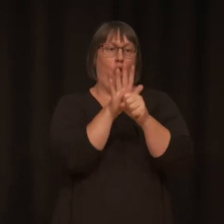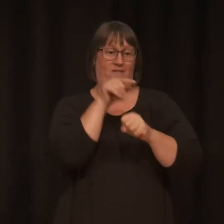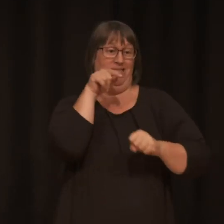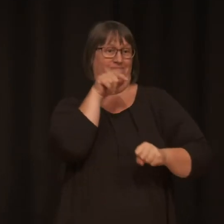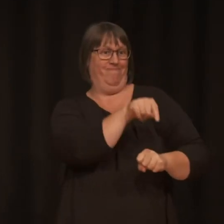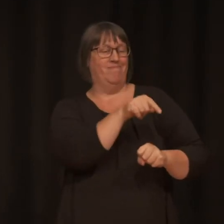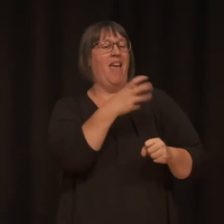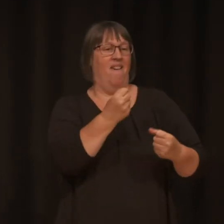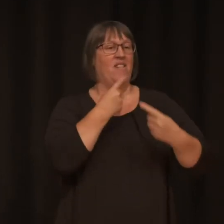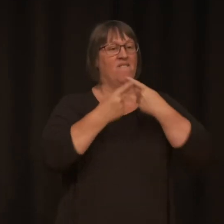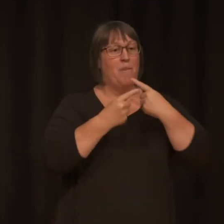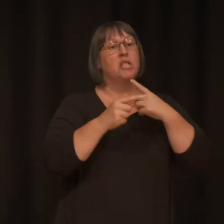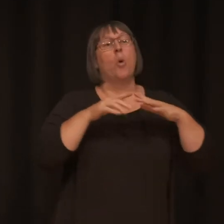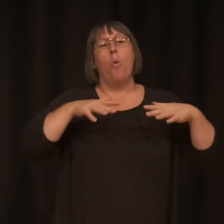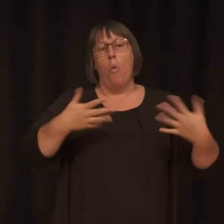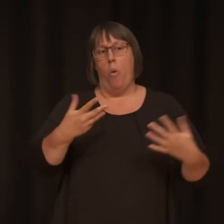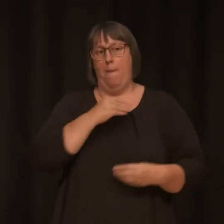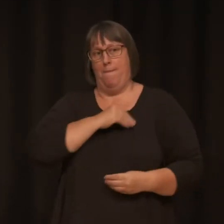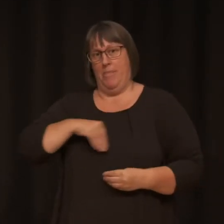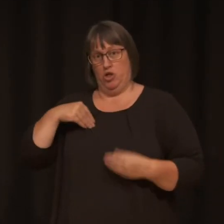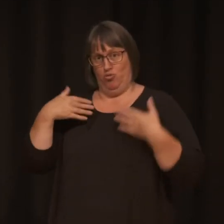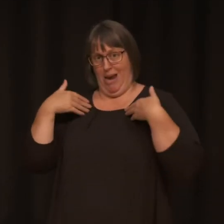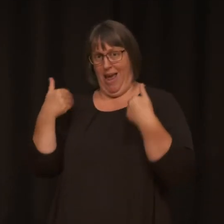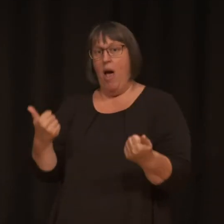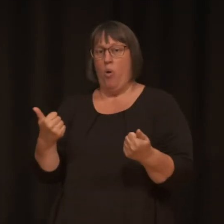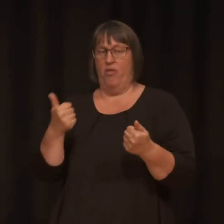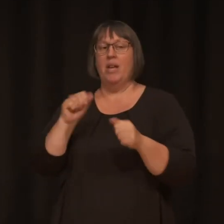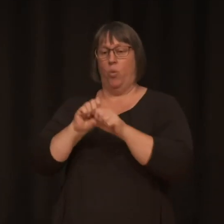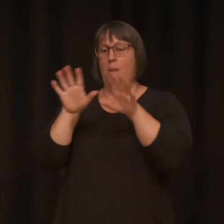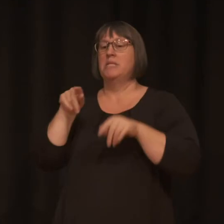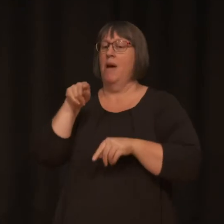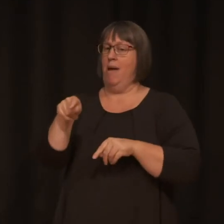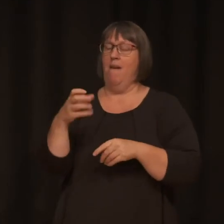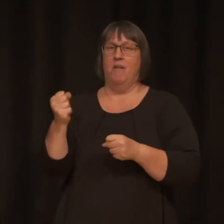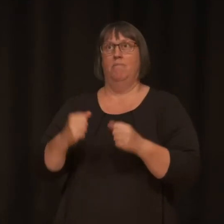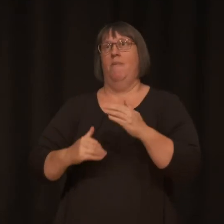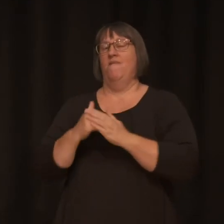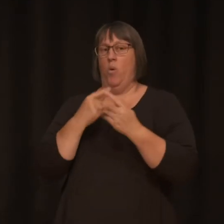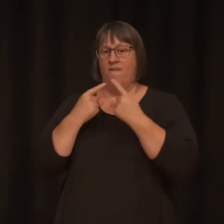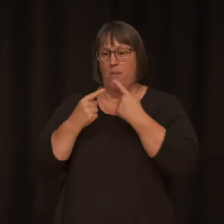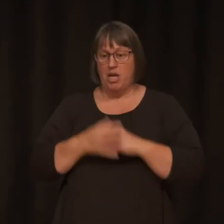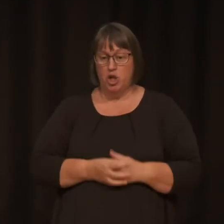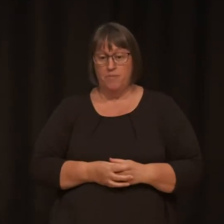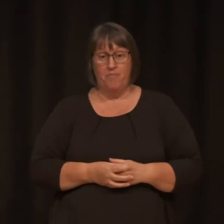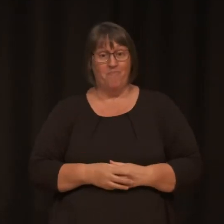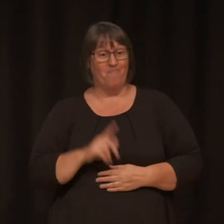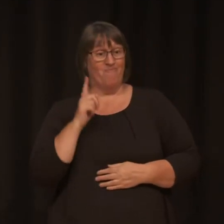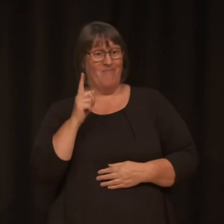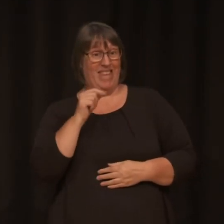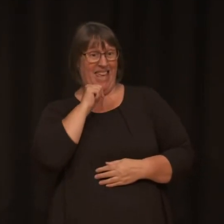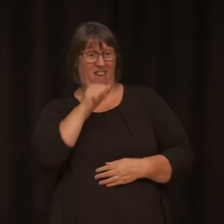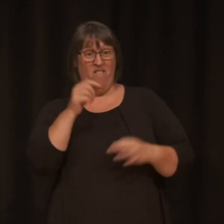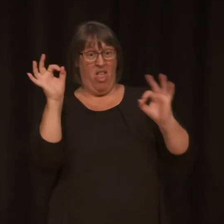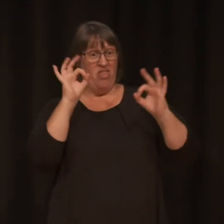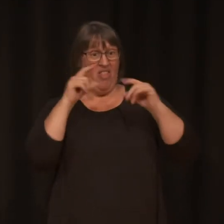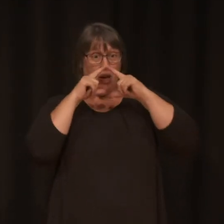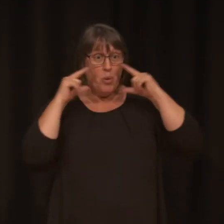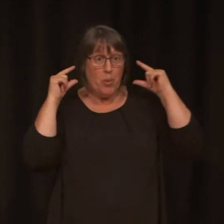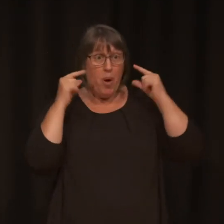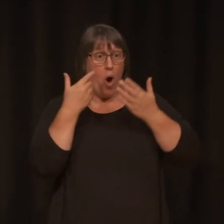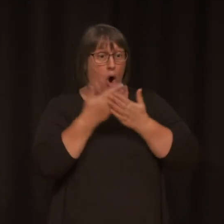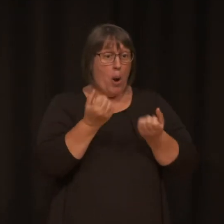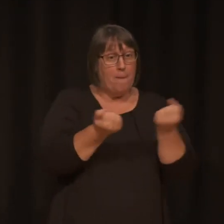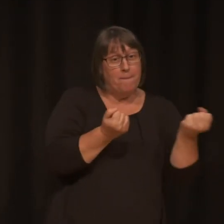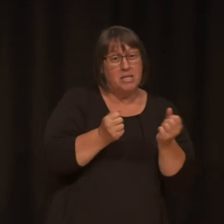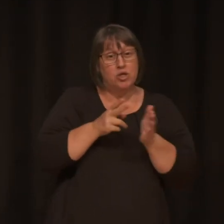websites. Drivers and transport operators will not stop people without face coverings from boarding public transport. This is because